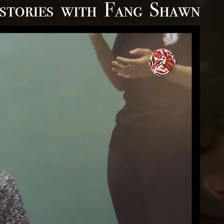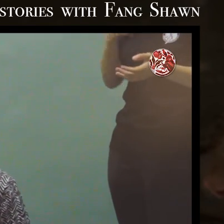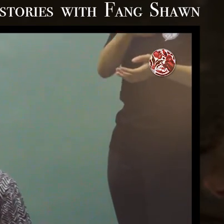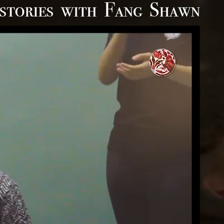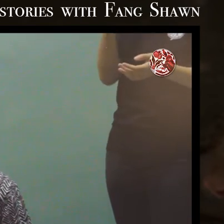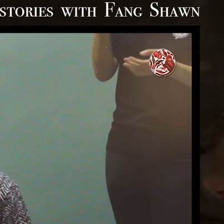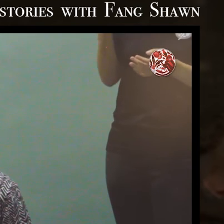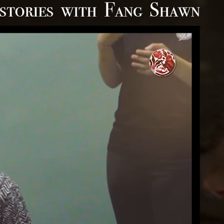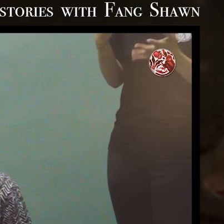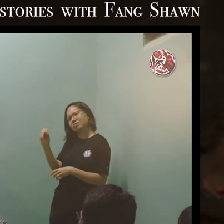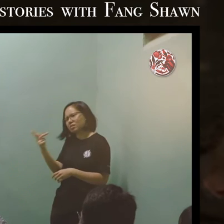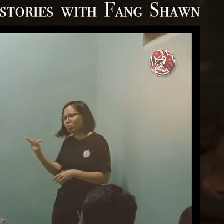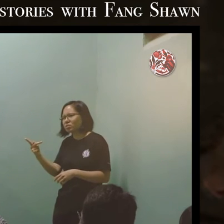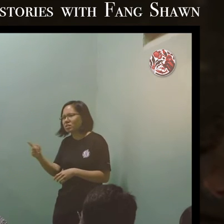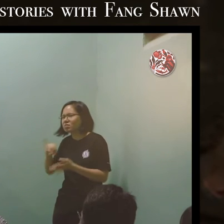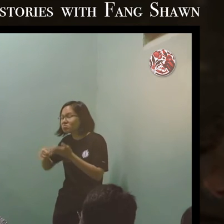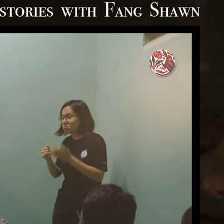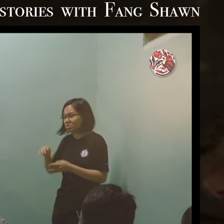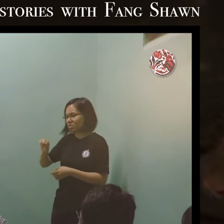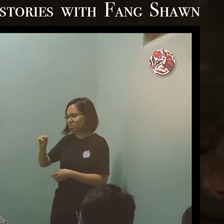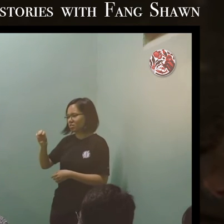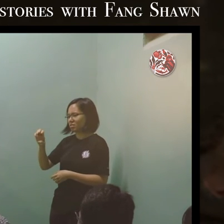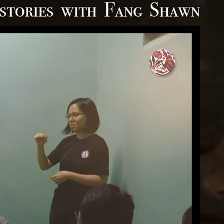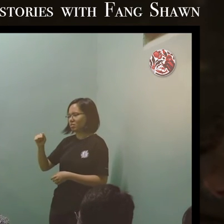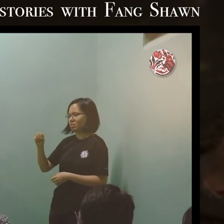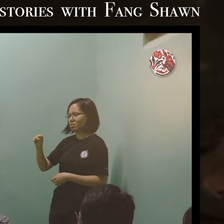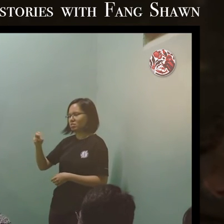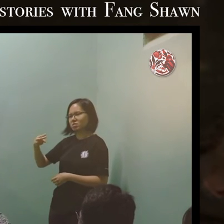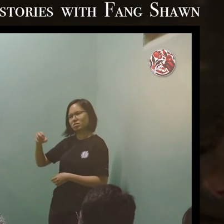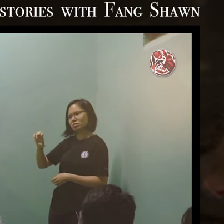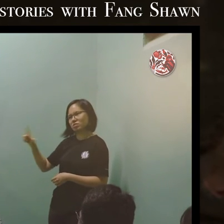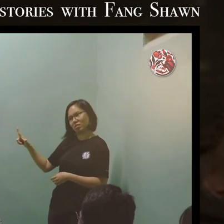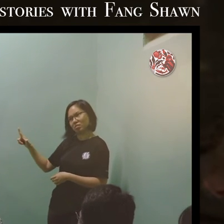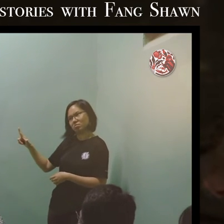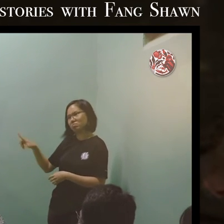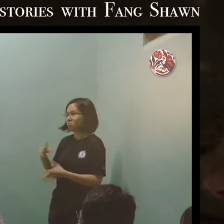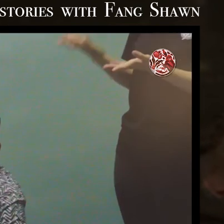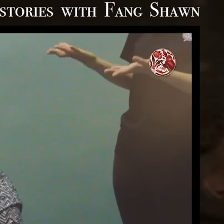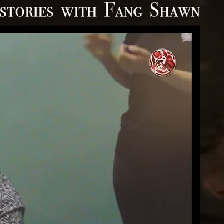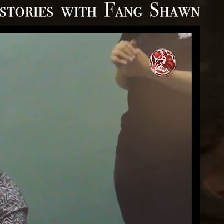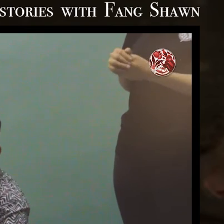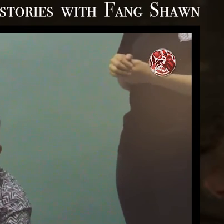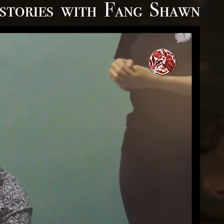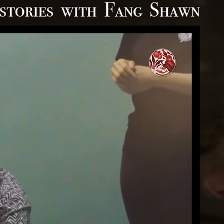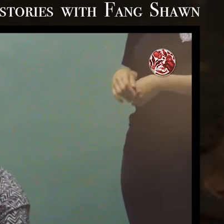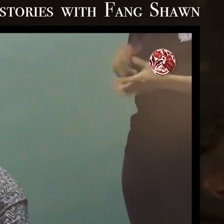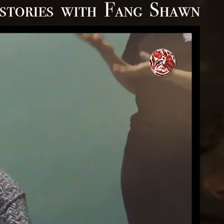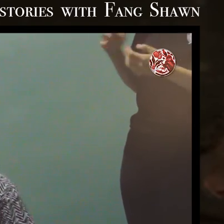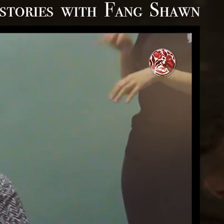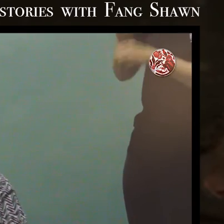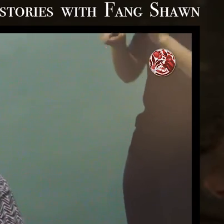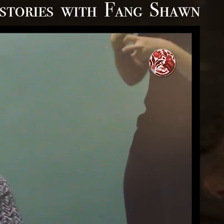"It's just sound, what?" And I think it's also very weird to start bombarding, "Hey, uncle, you see this scientific article?" A bit stupid,